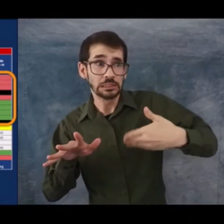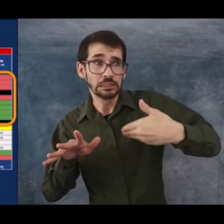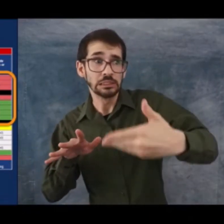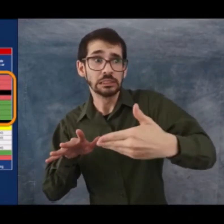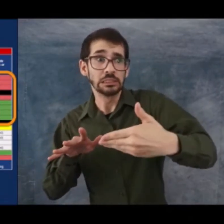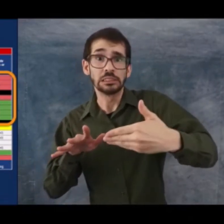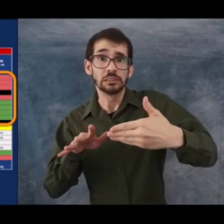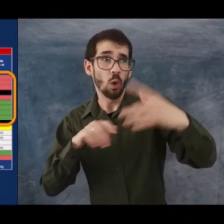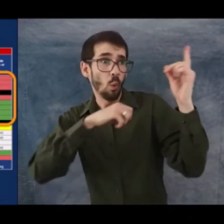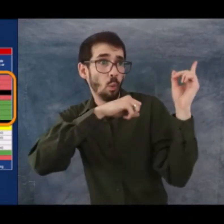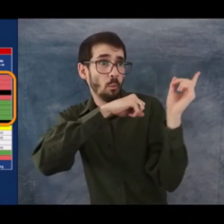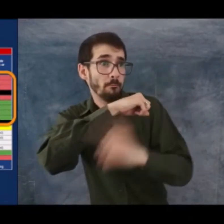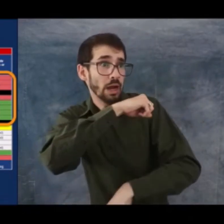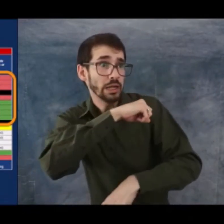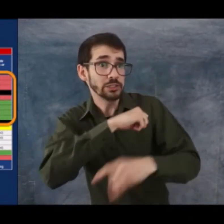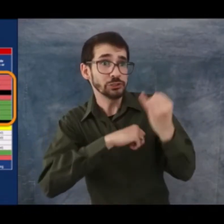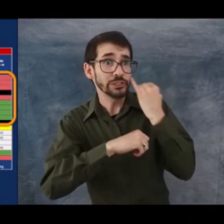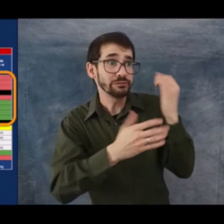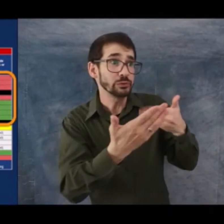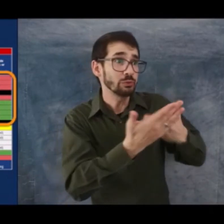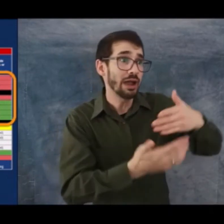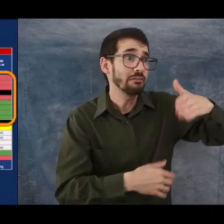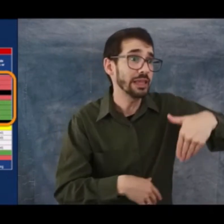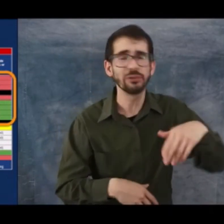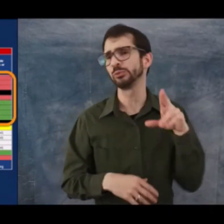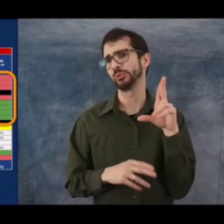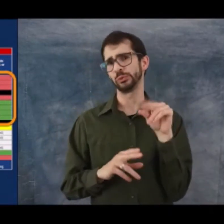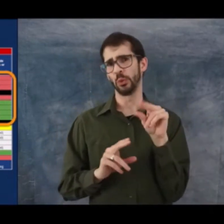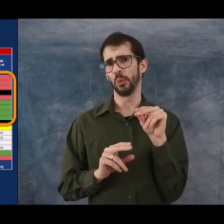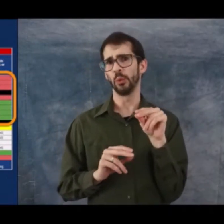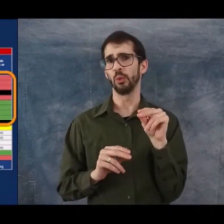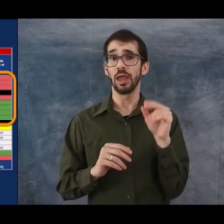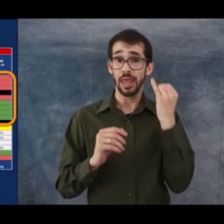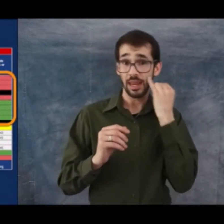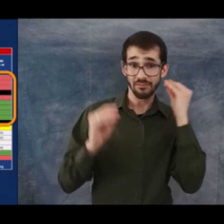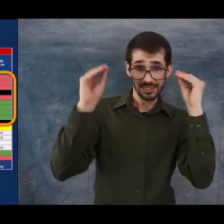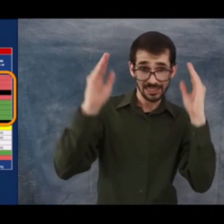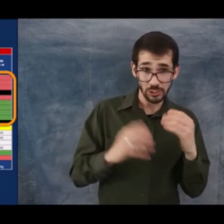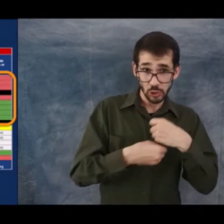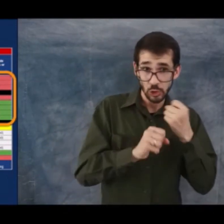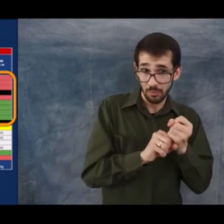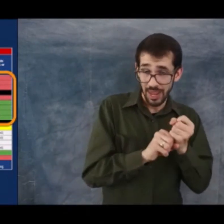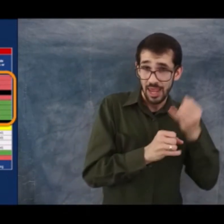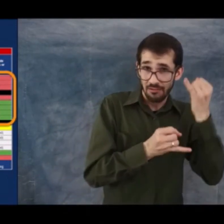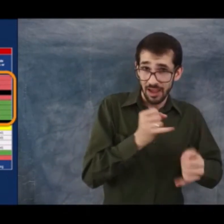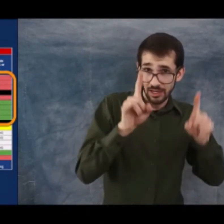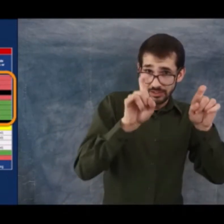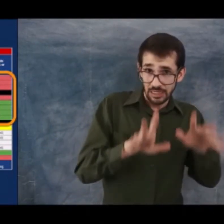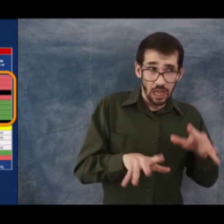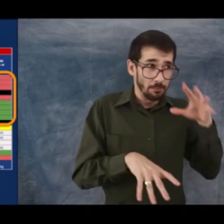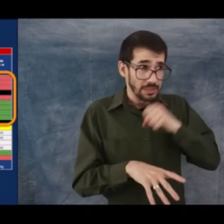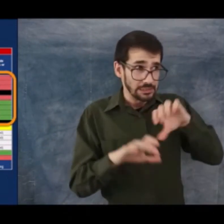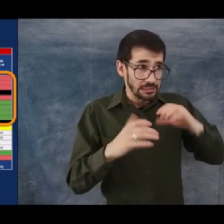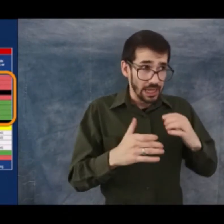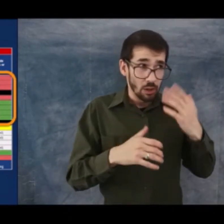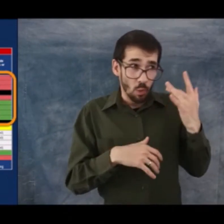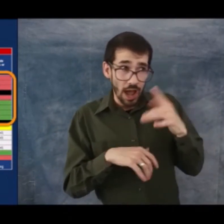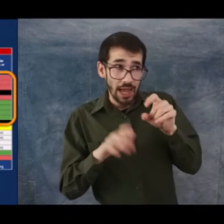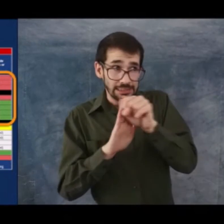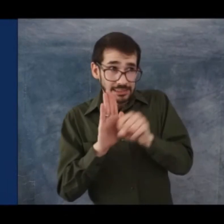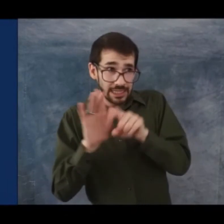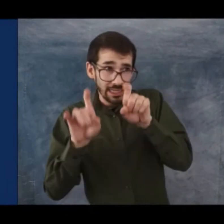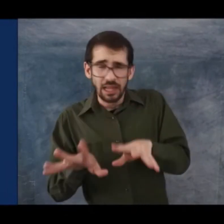afternoon classes and will have an opportunity to make up any teacher-made final exams as a result of missing a class due to state testing.